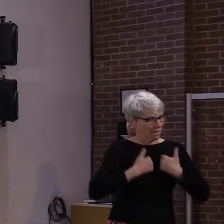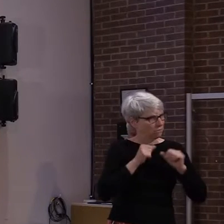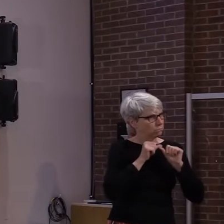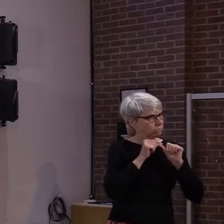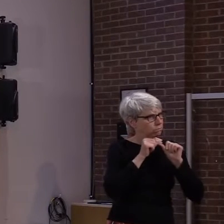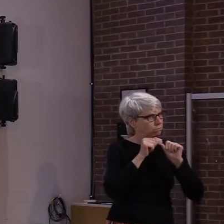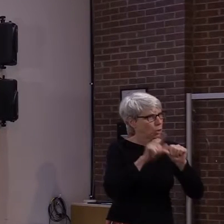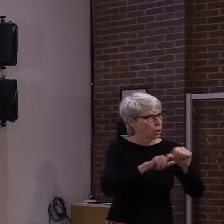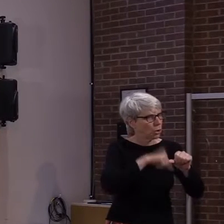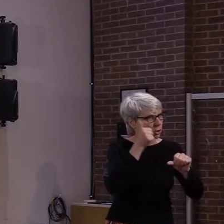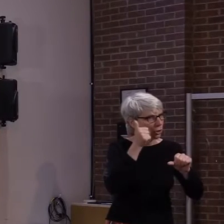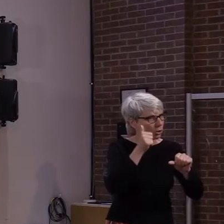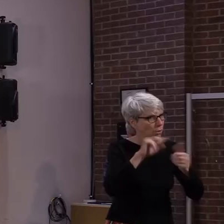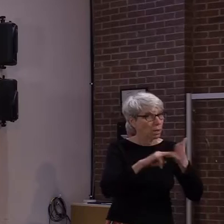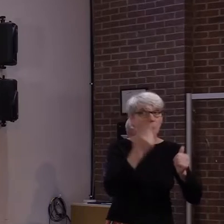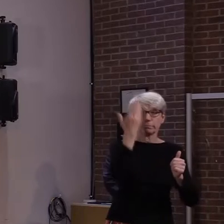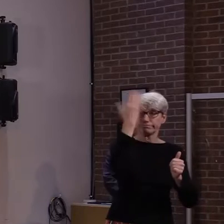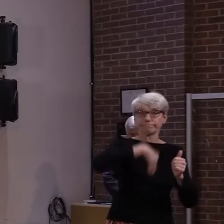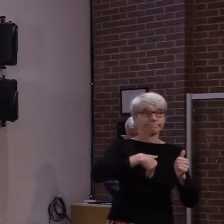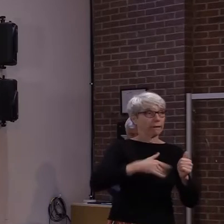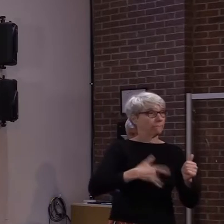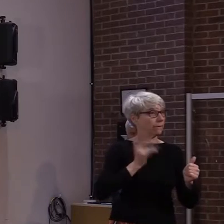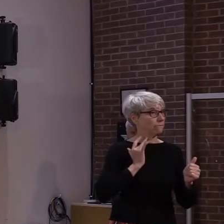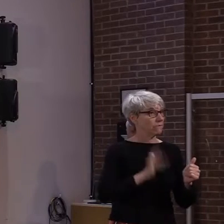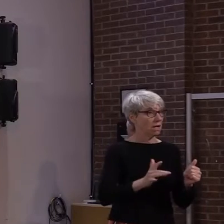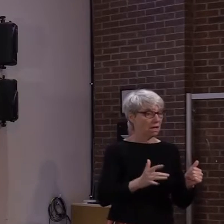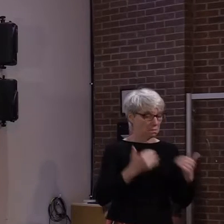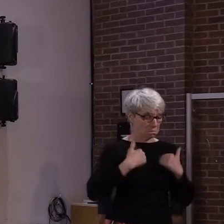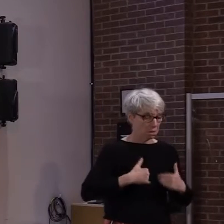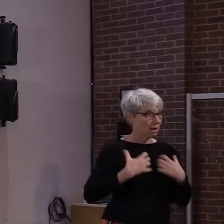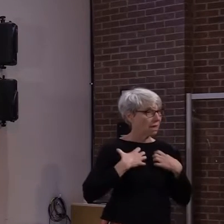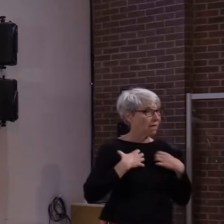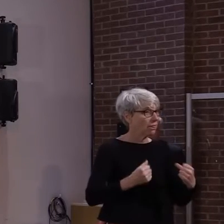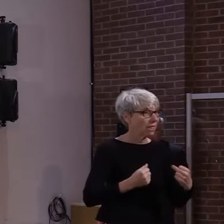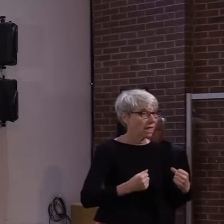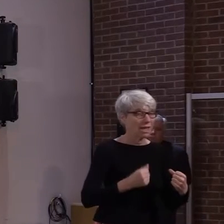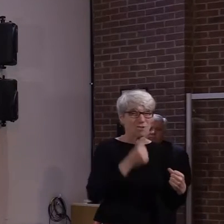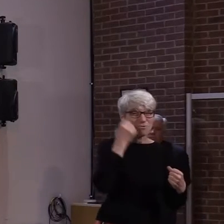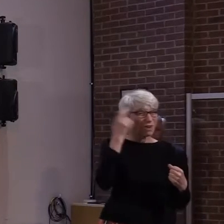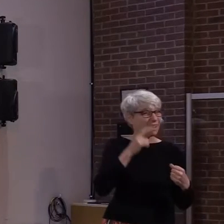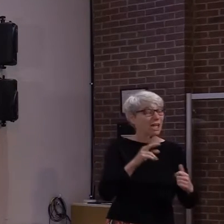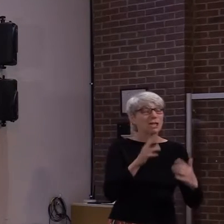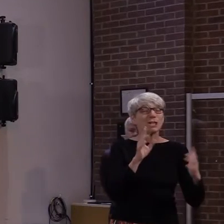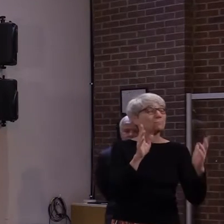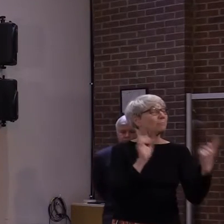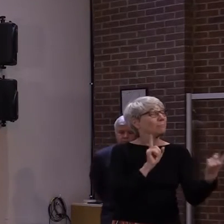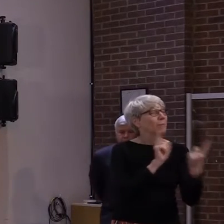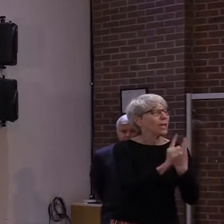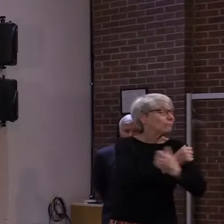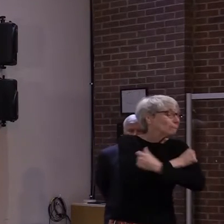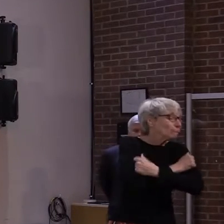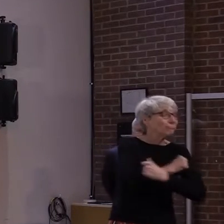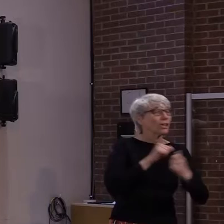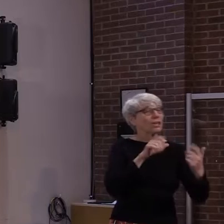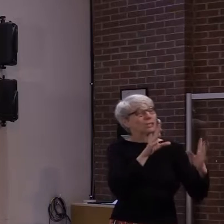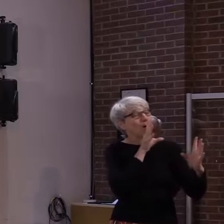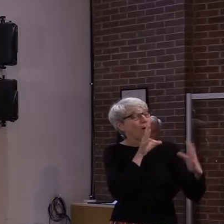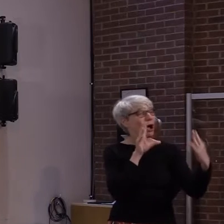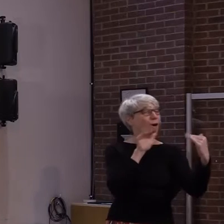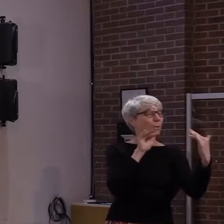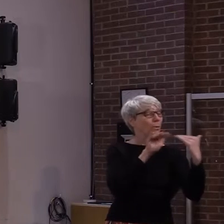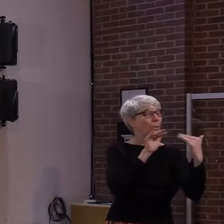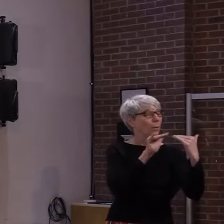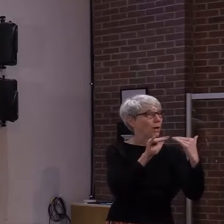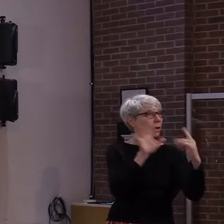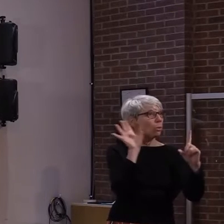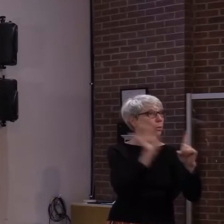be transmitted to others. But again, putting this in perspective, fortunately, the period of time in which this can happen